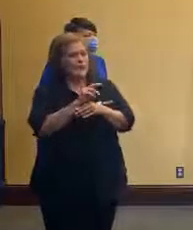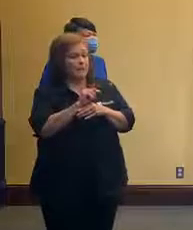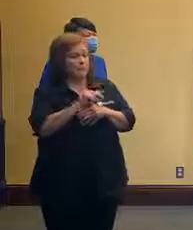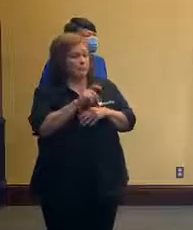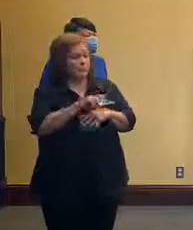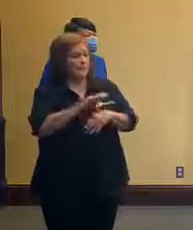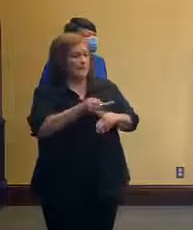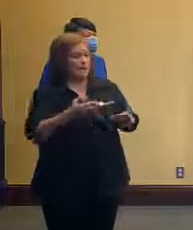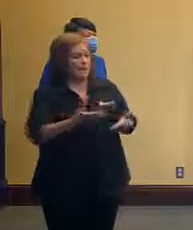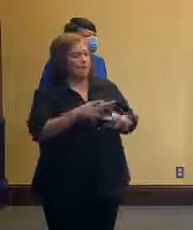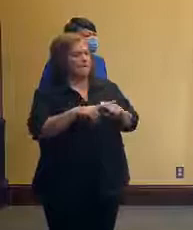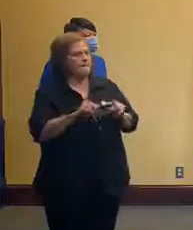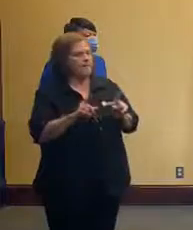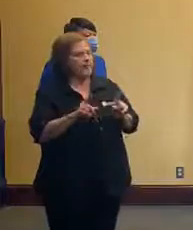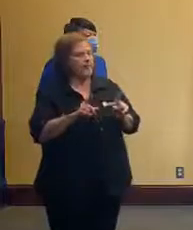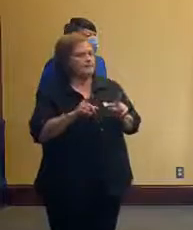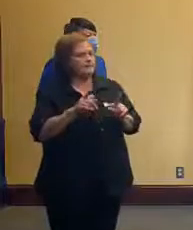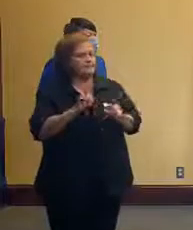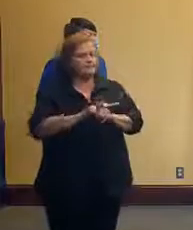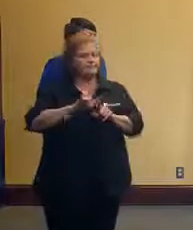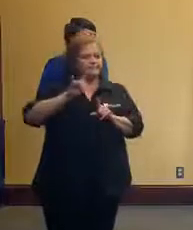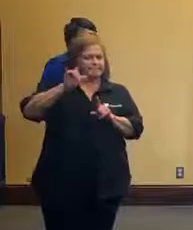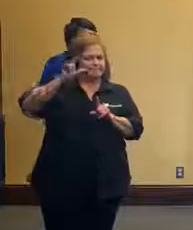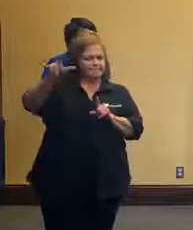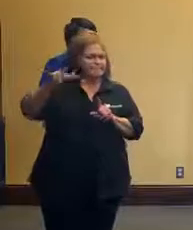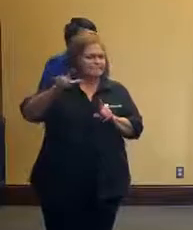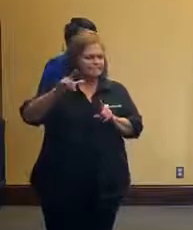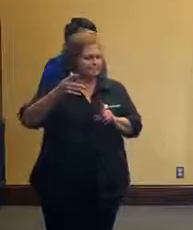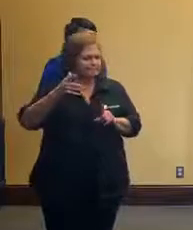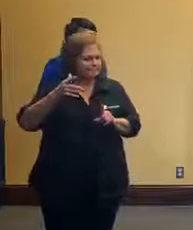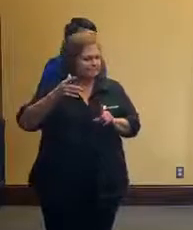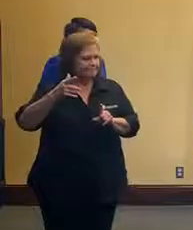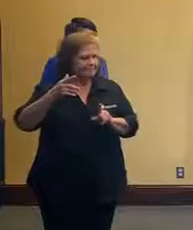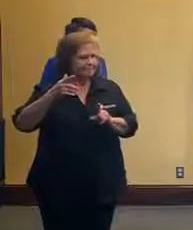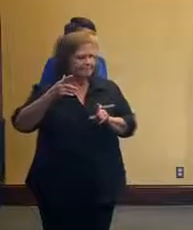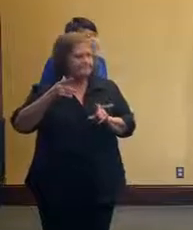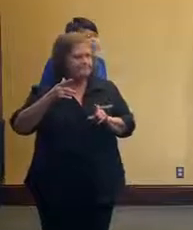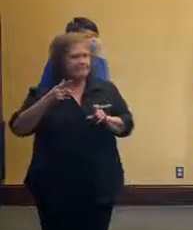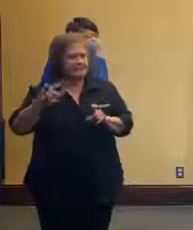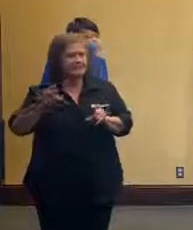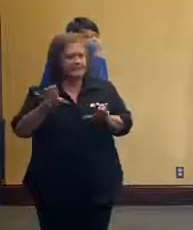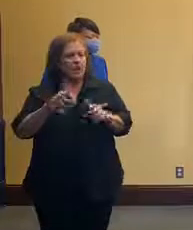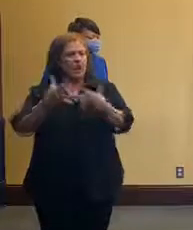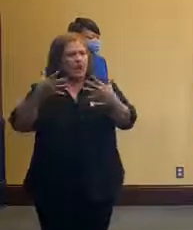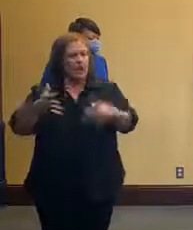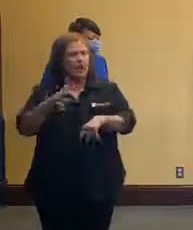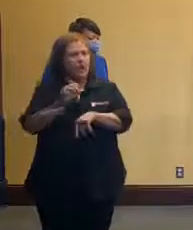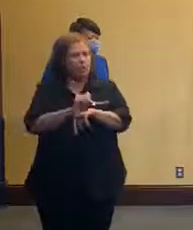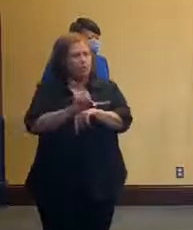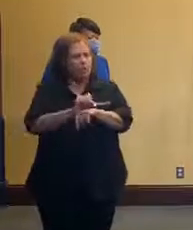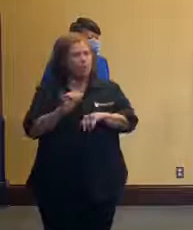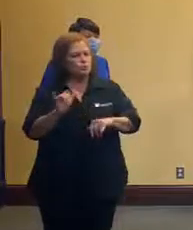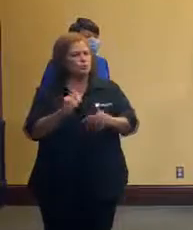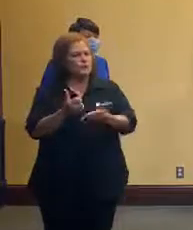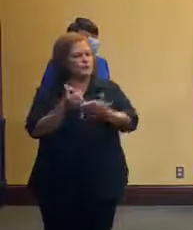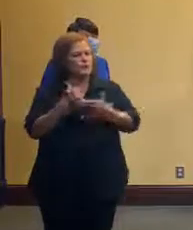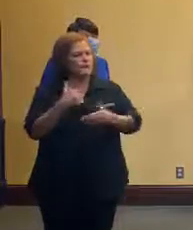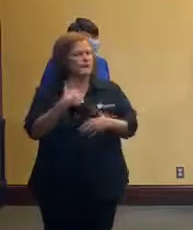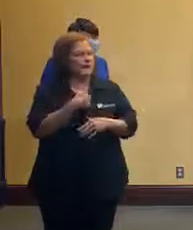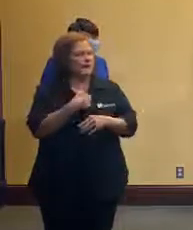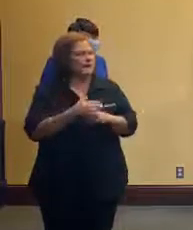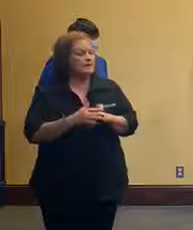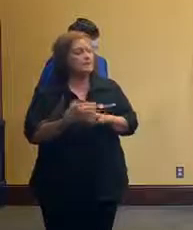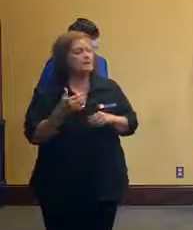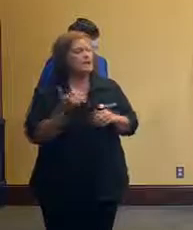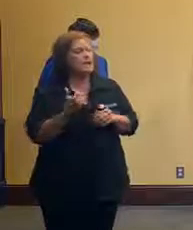but he's on a plane, and I know he's done significant work as well. So thank you. Thank you. So we'll